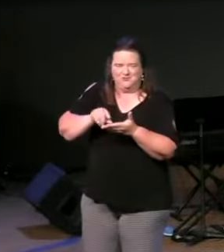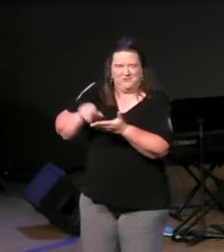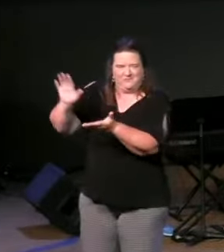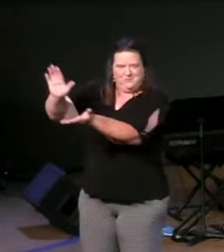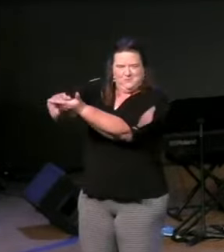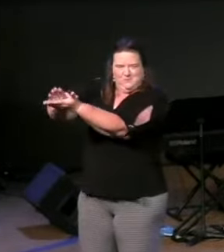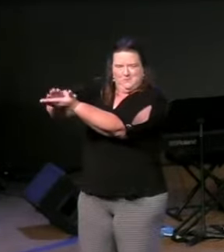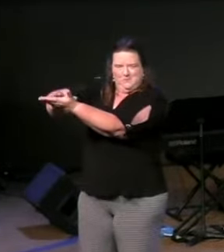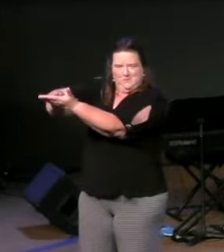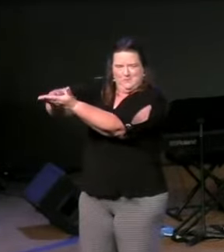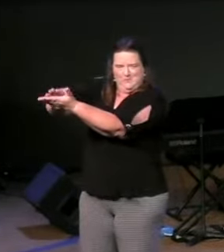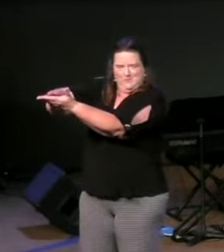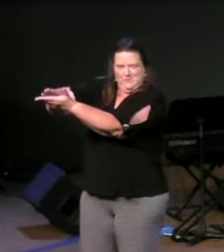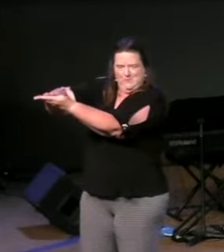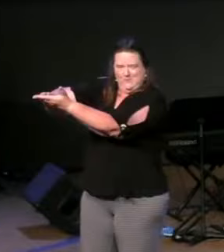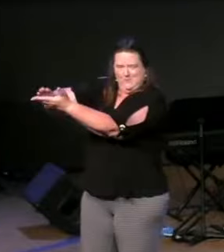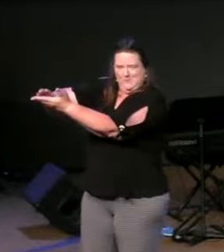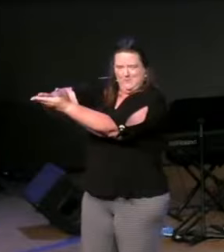hand?